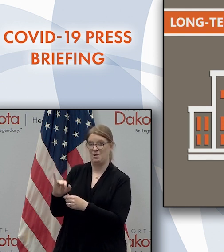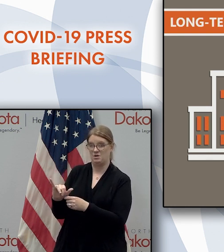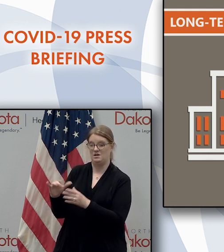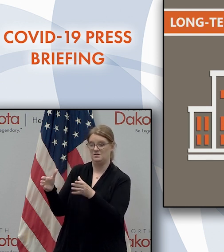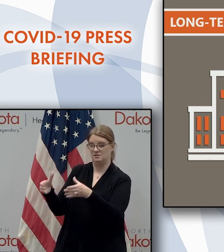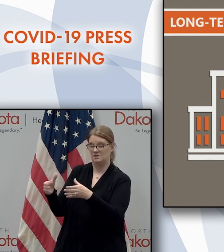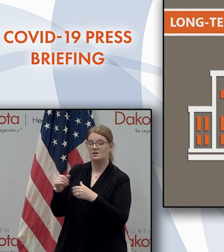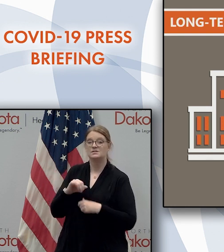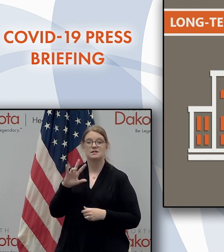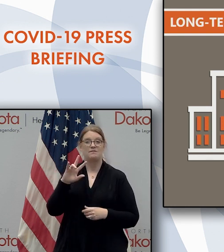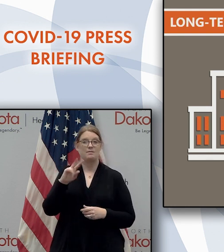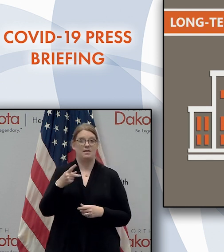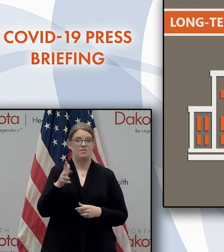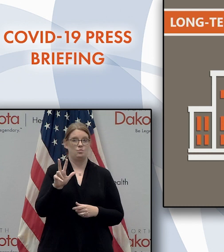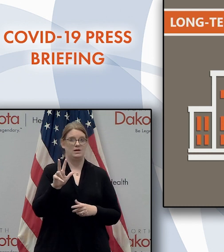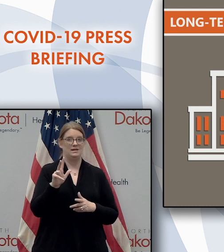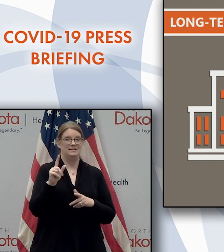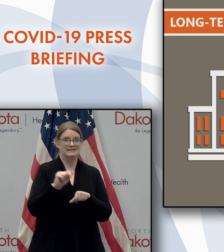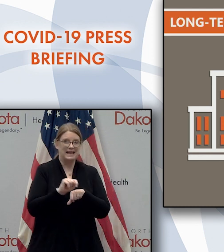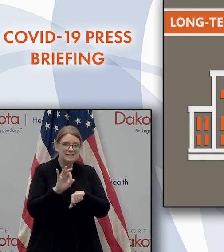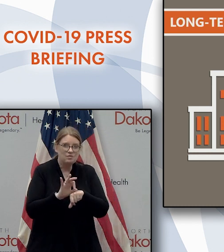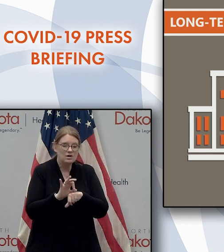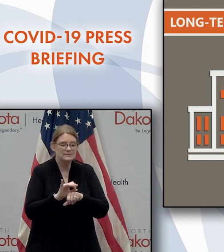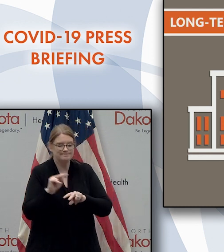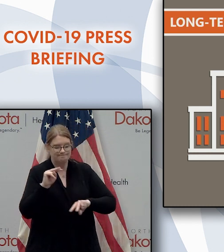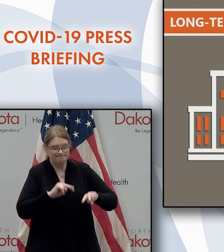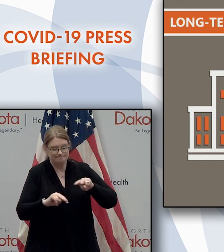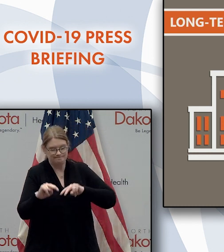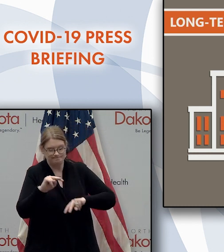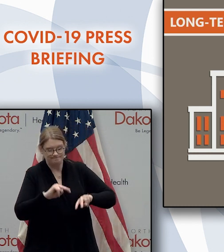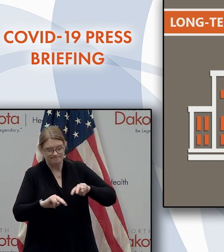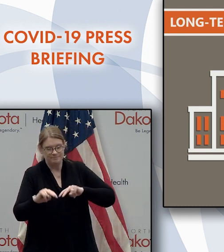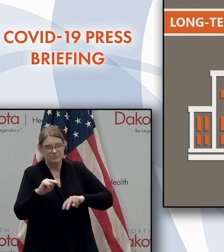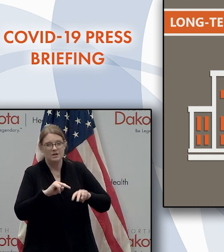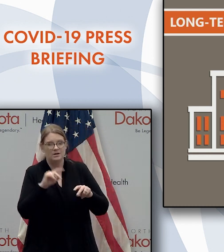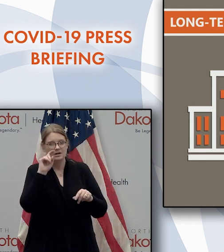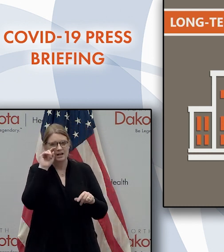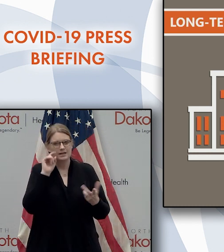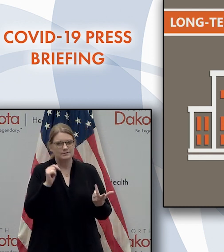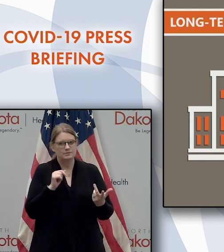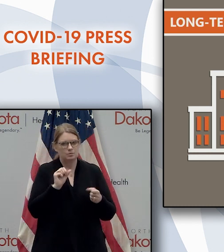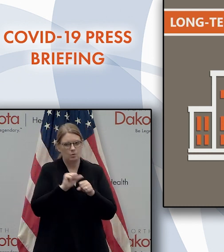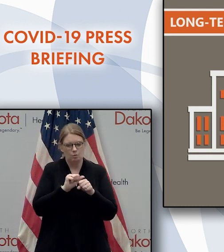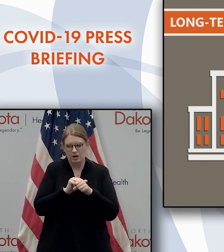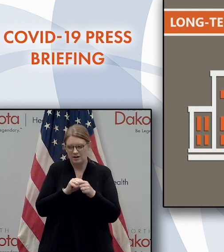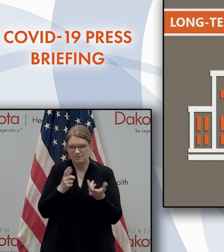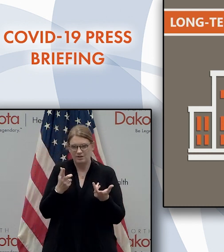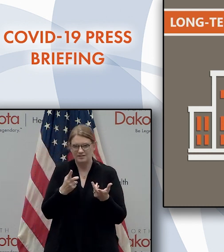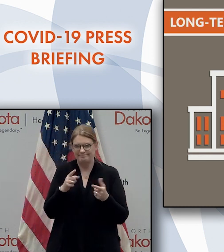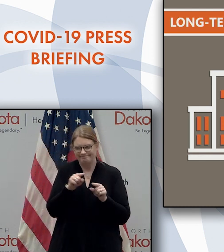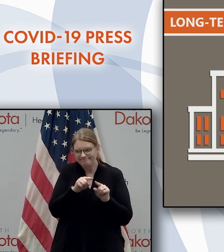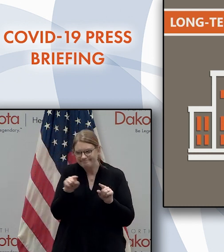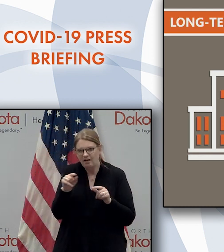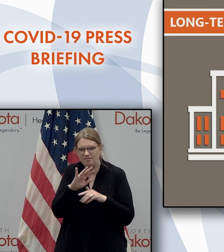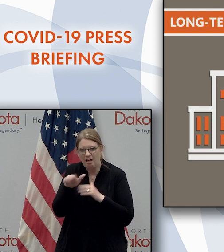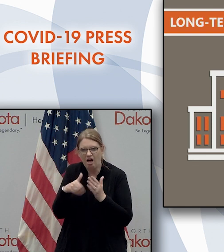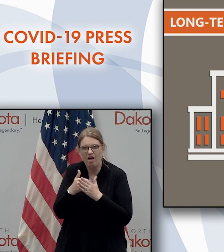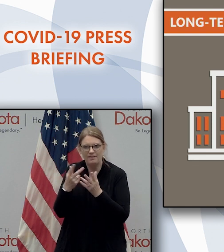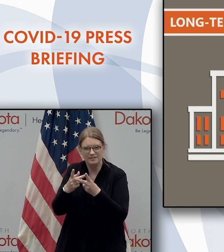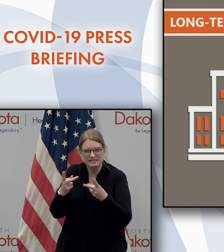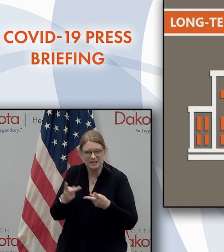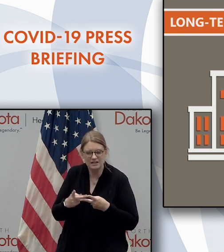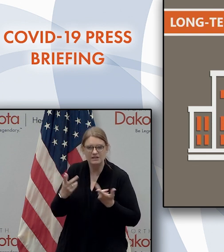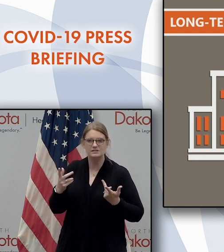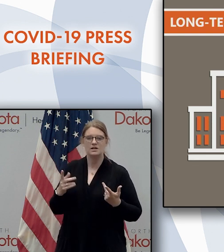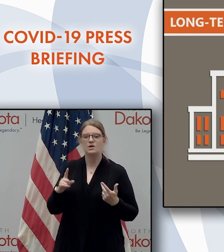the VP3 task force will continue to closely monitor this evolving. We'll keep working with those facilities because,